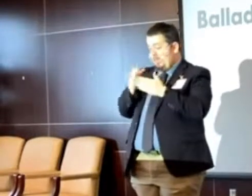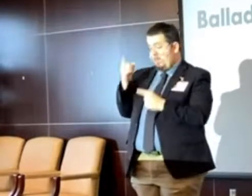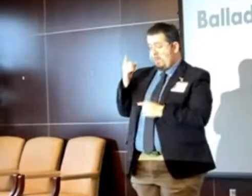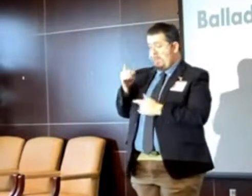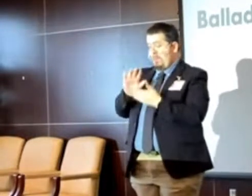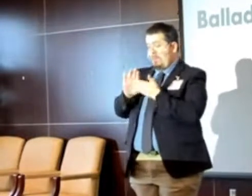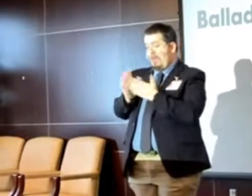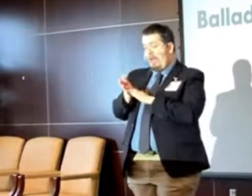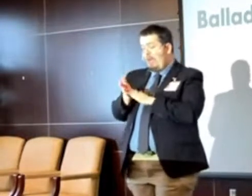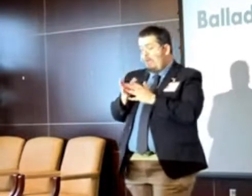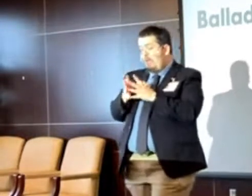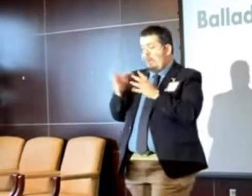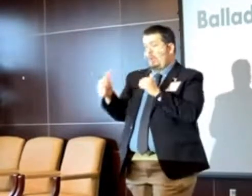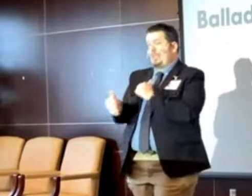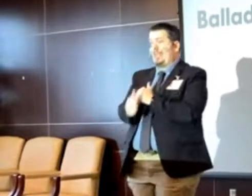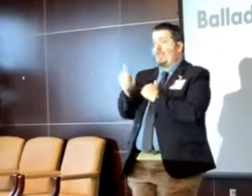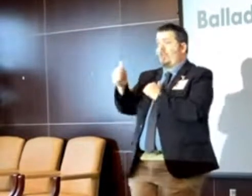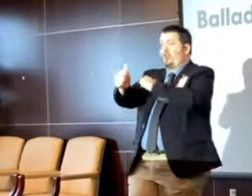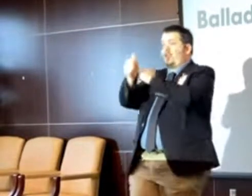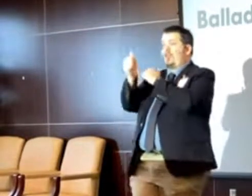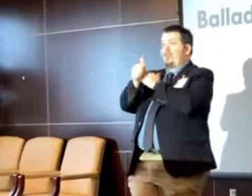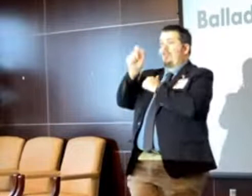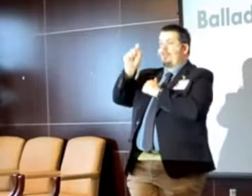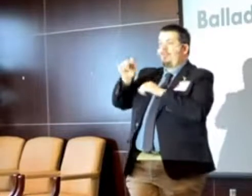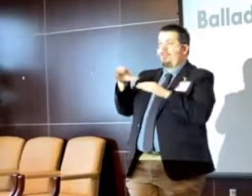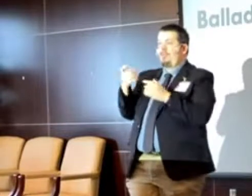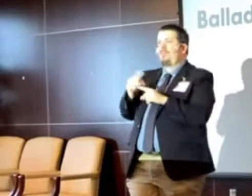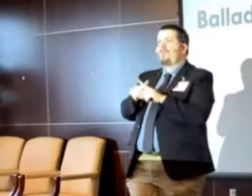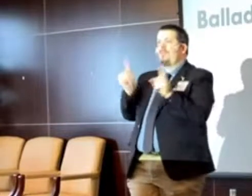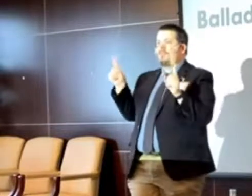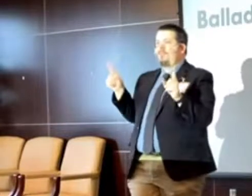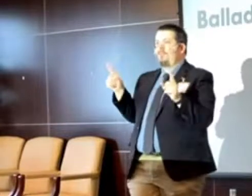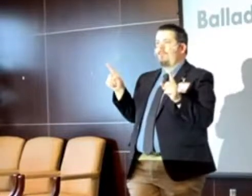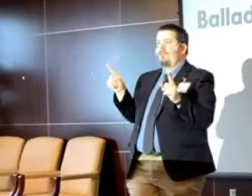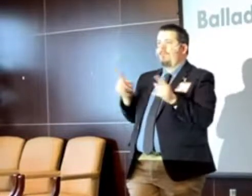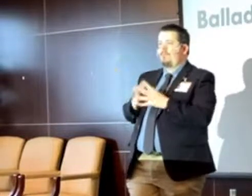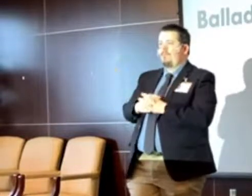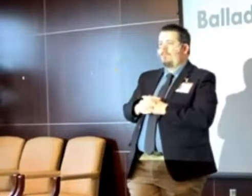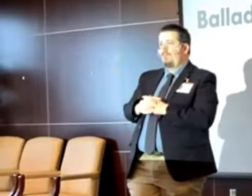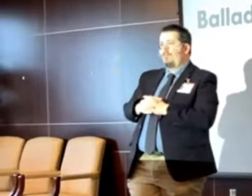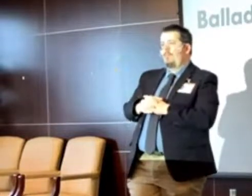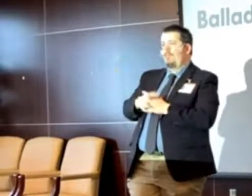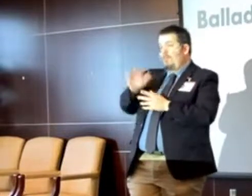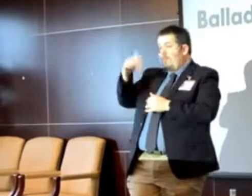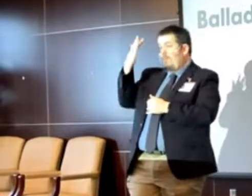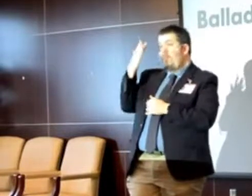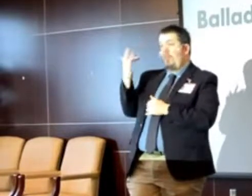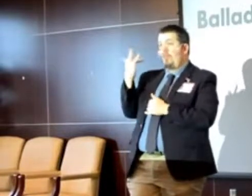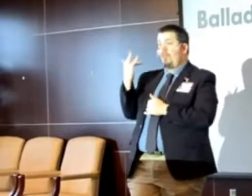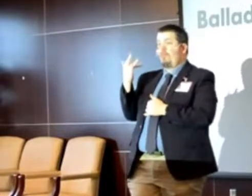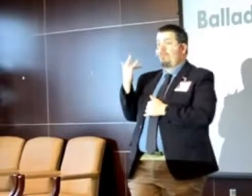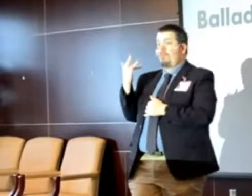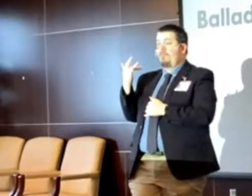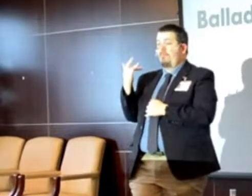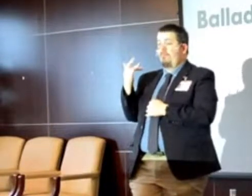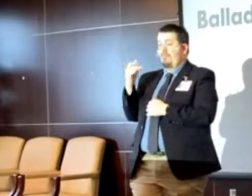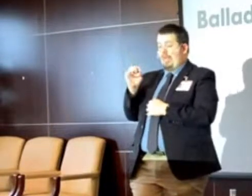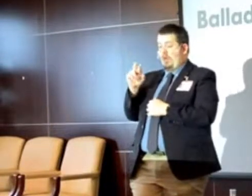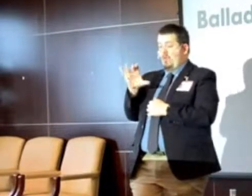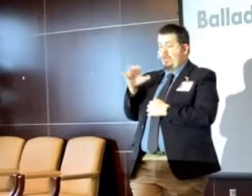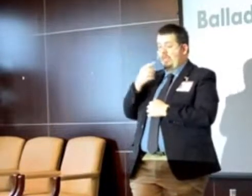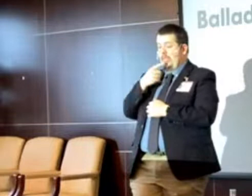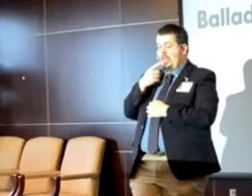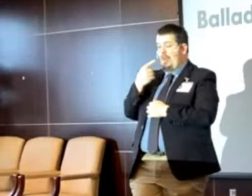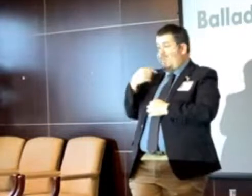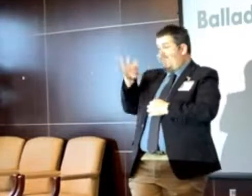beyond which it becomes so dangerous that we have to do something different. And that's why we're as Eric pointed